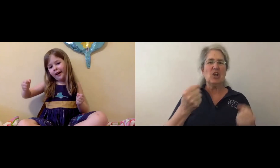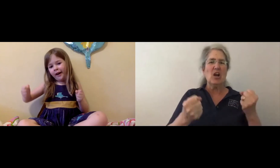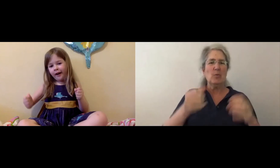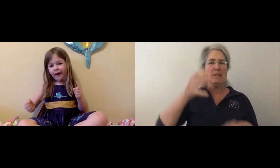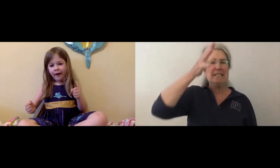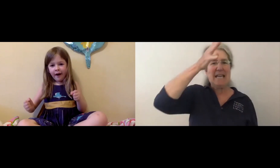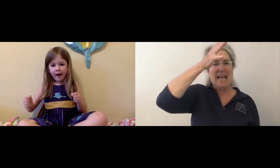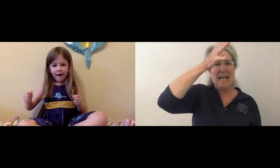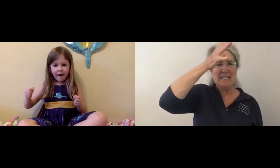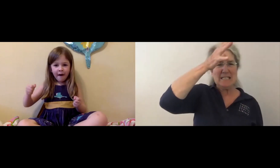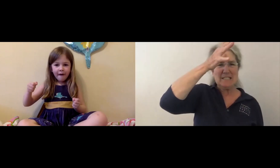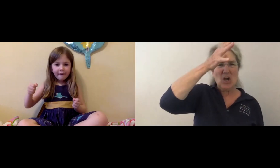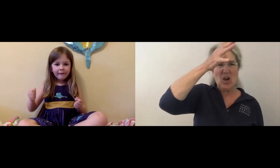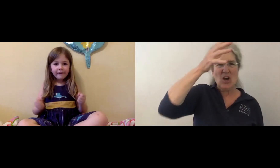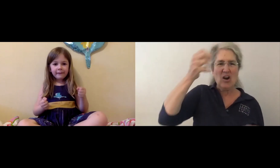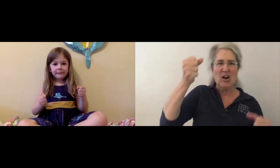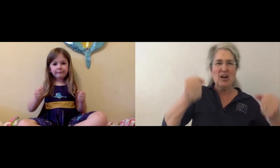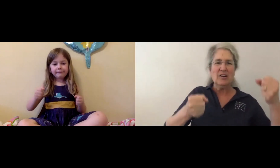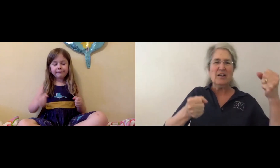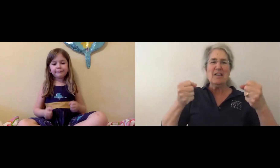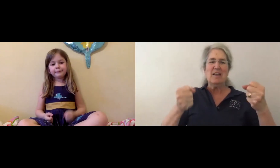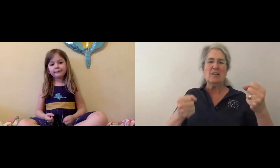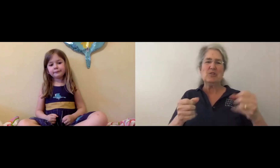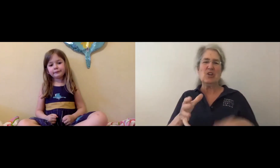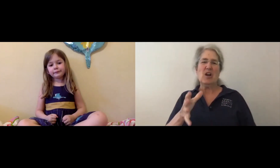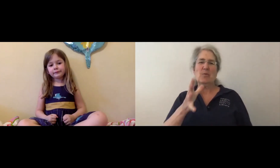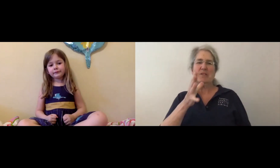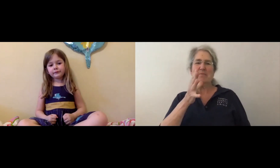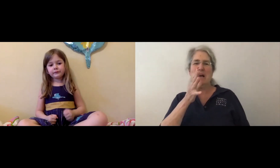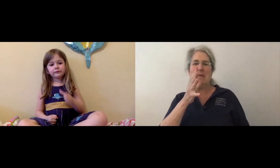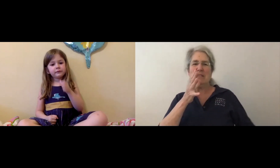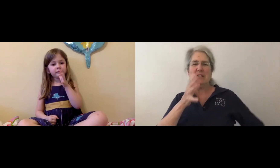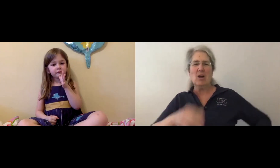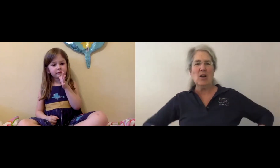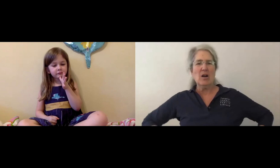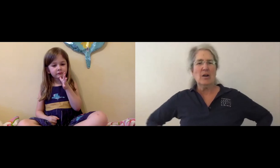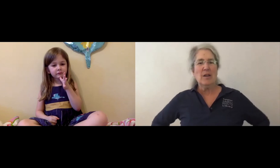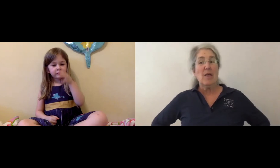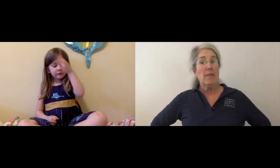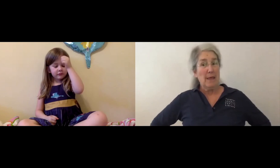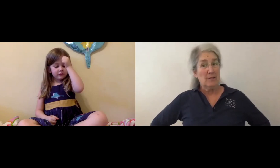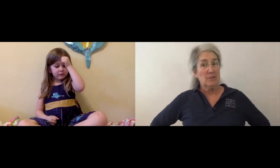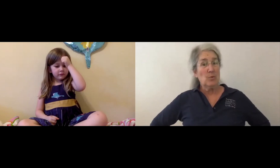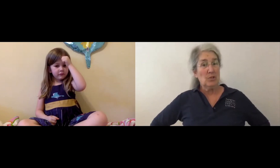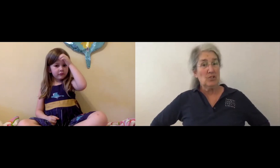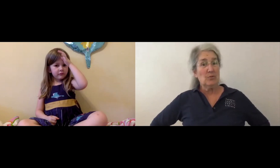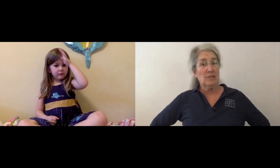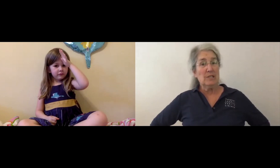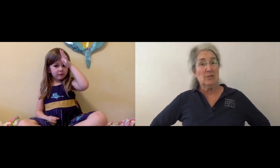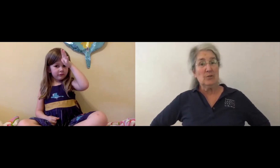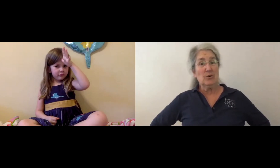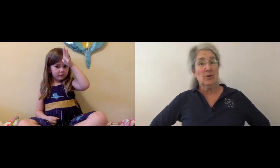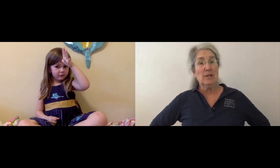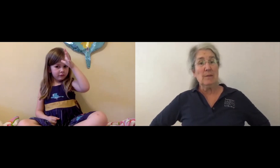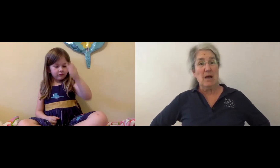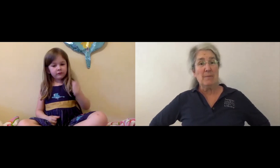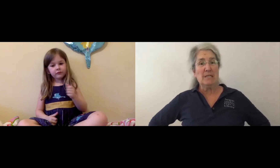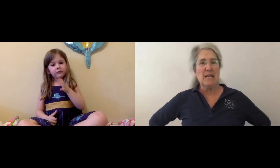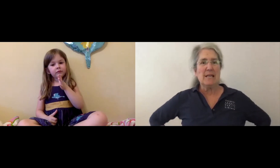was daddy's car and which car was mommy's car. That's a word children need to learn early, mommy and daddy. What